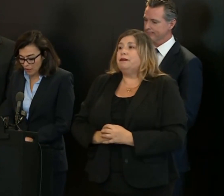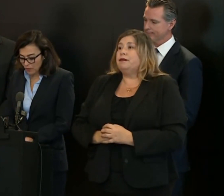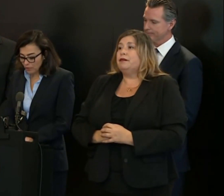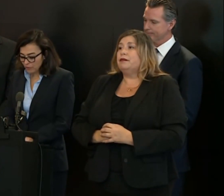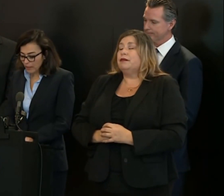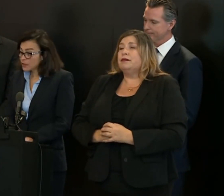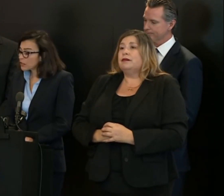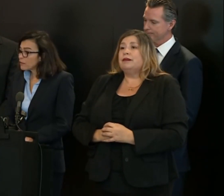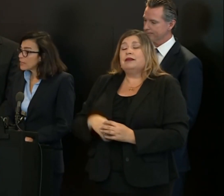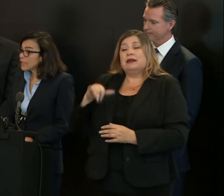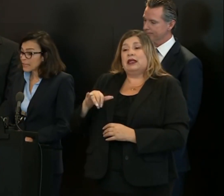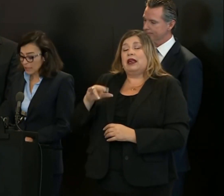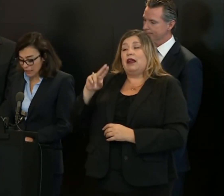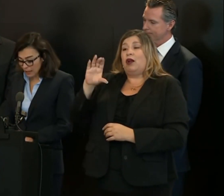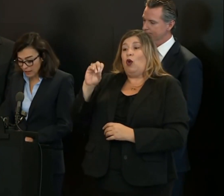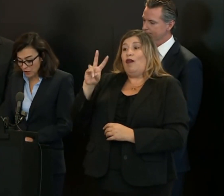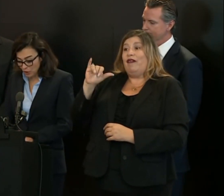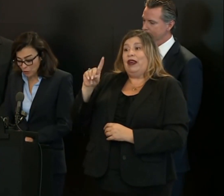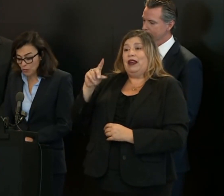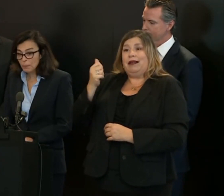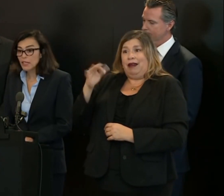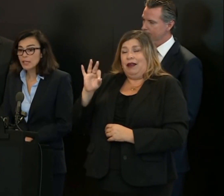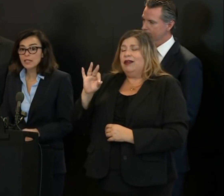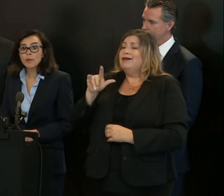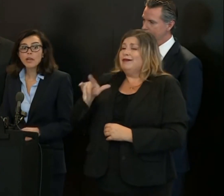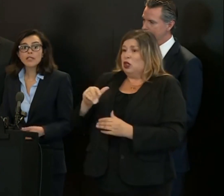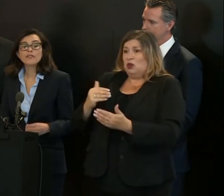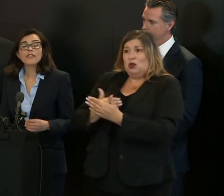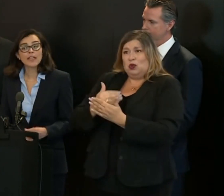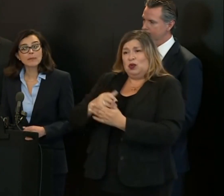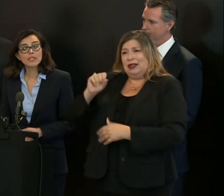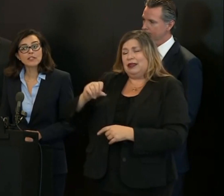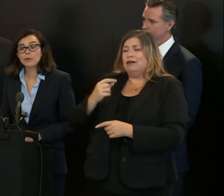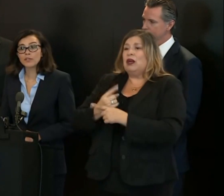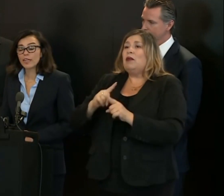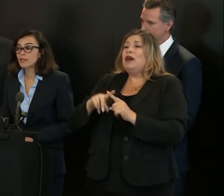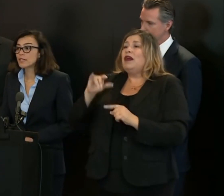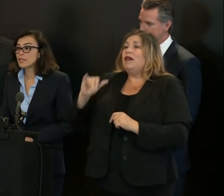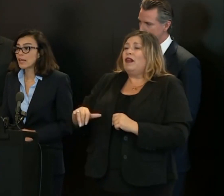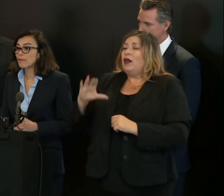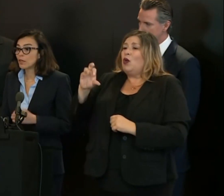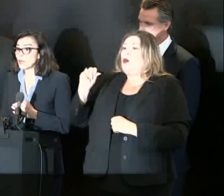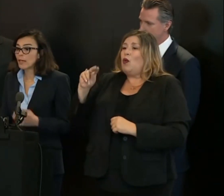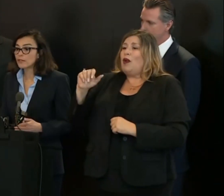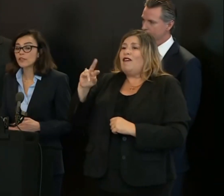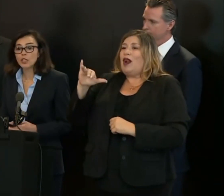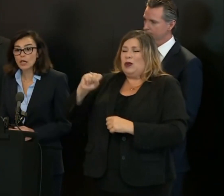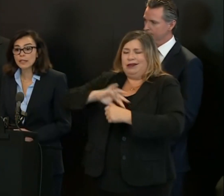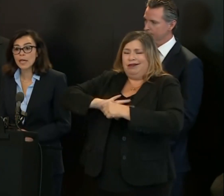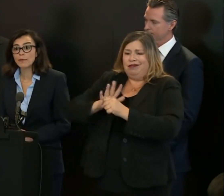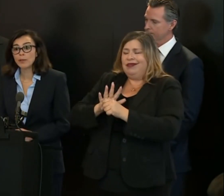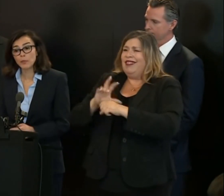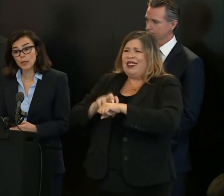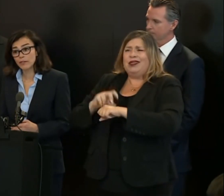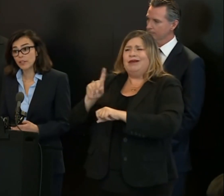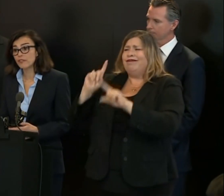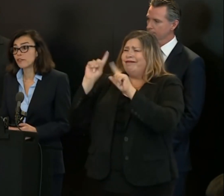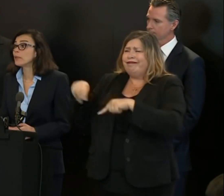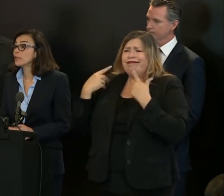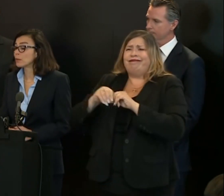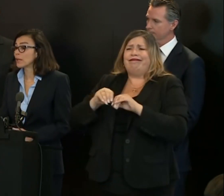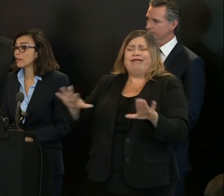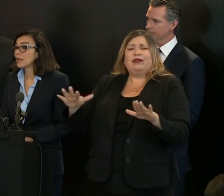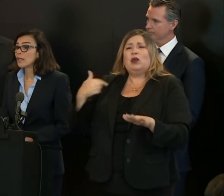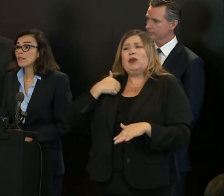Novel coronavirus, COVID-19, is new, but it is part of a family of coronaviruses that have been around for a long time and that we are